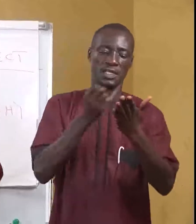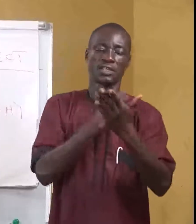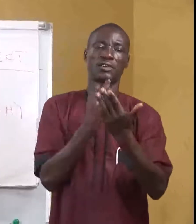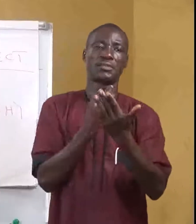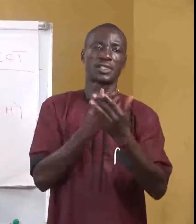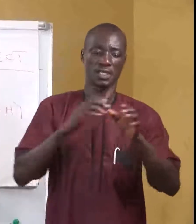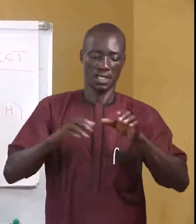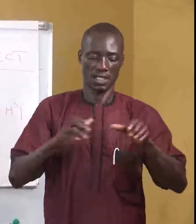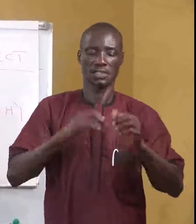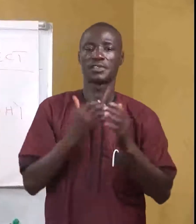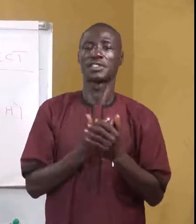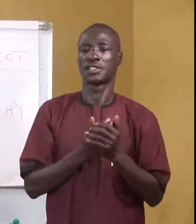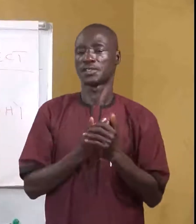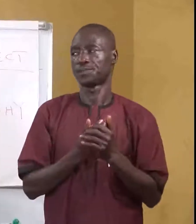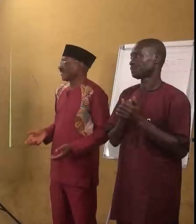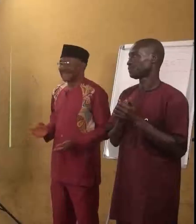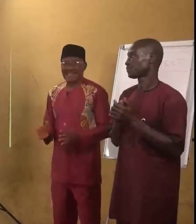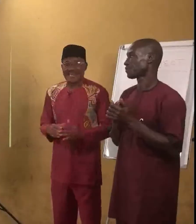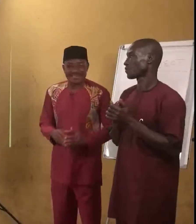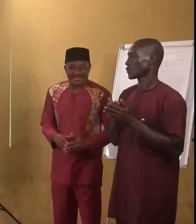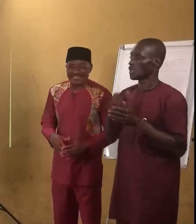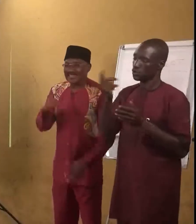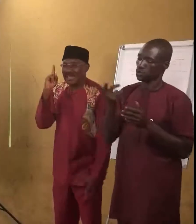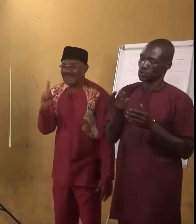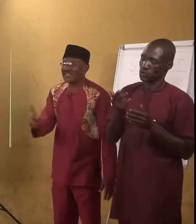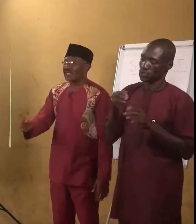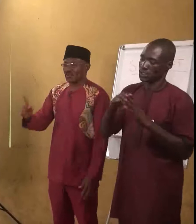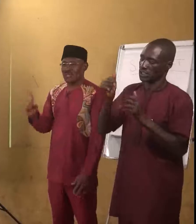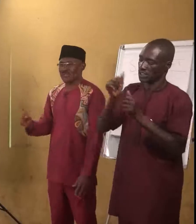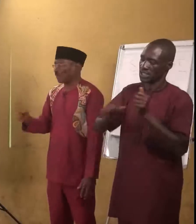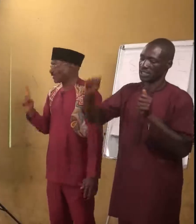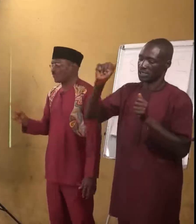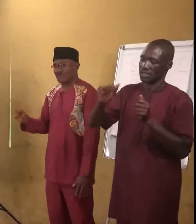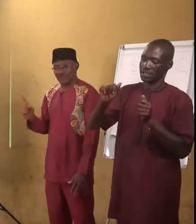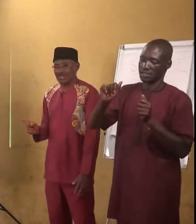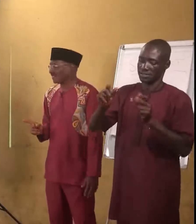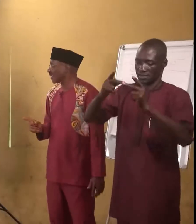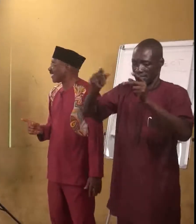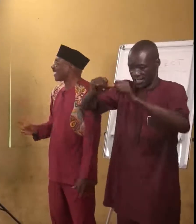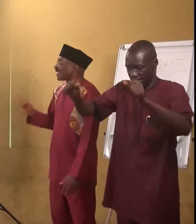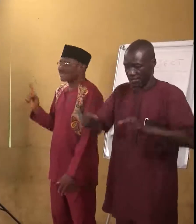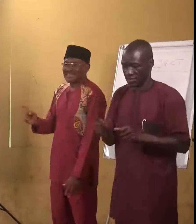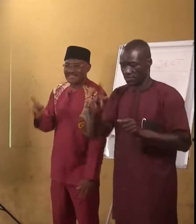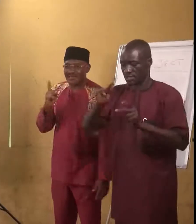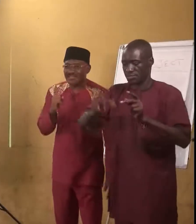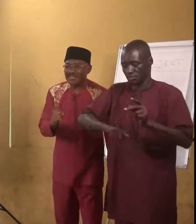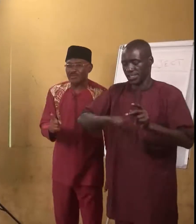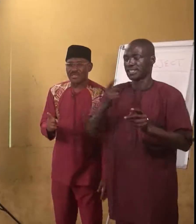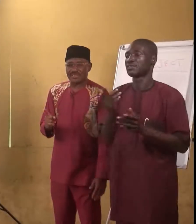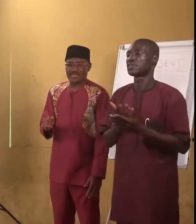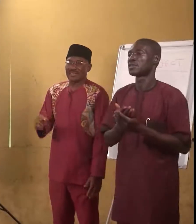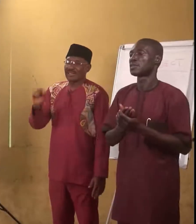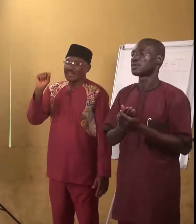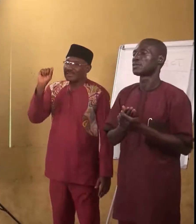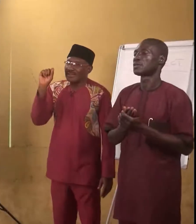different social and economic activities. Then I said in every settlement, for example, student, I said in every